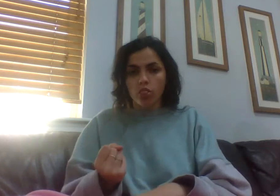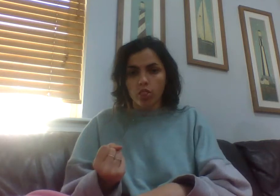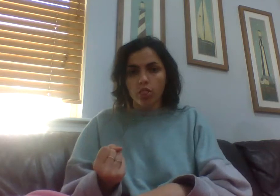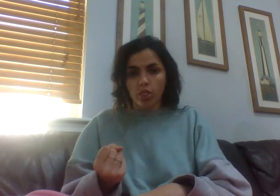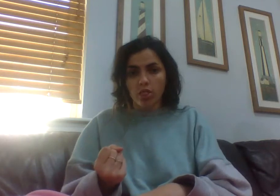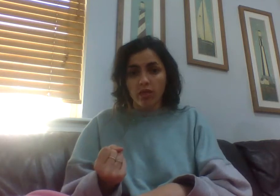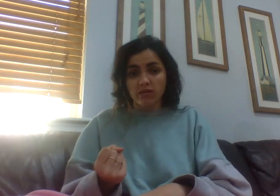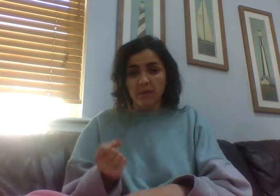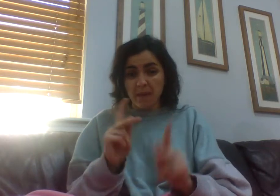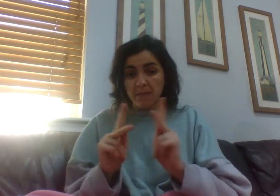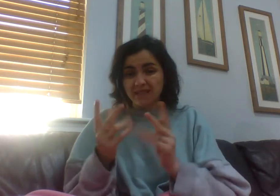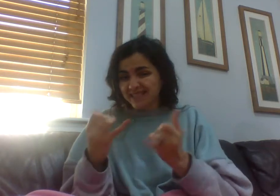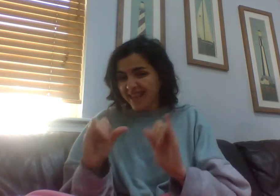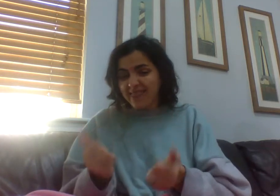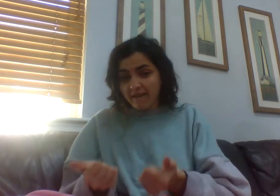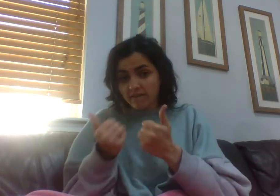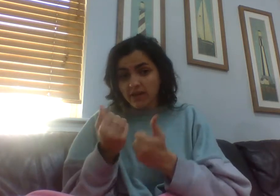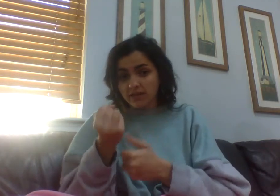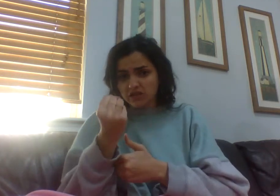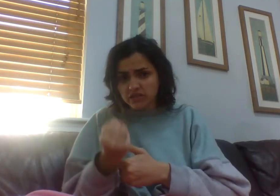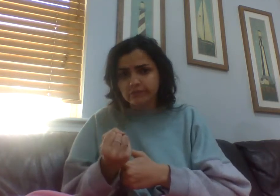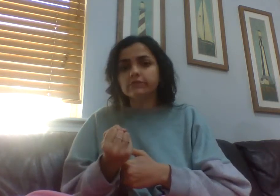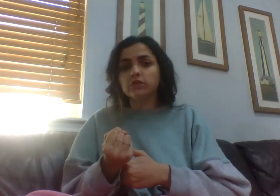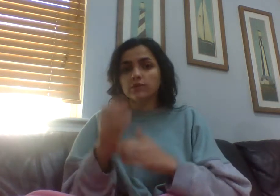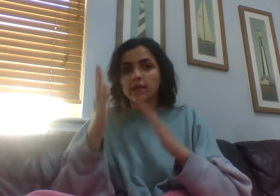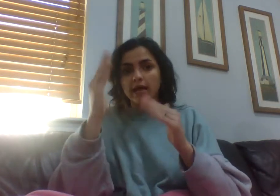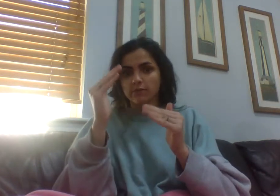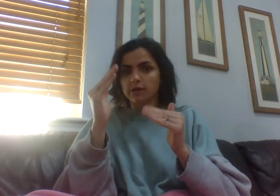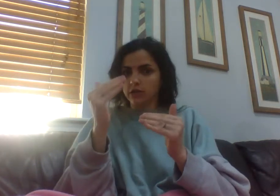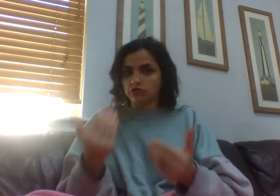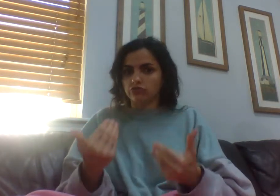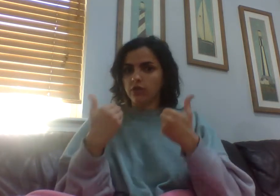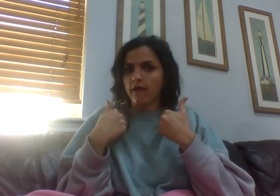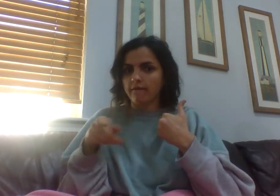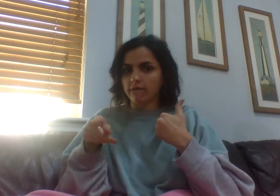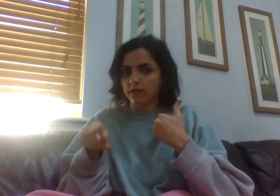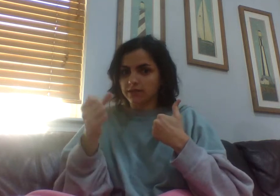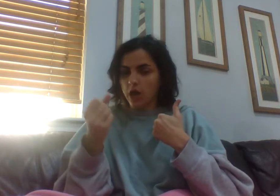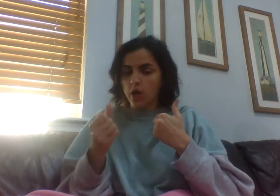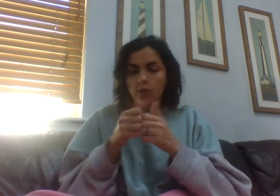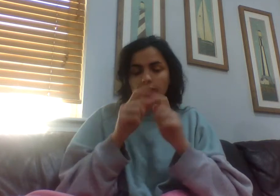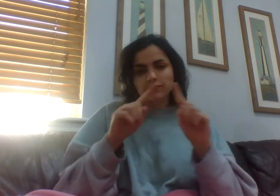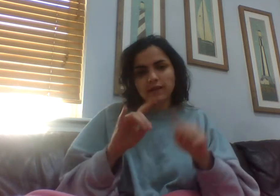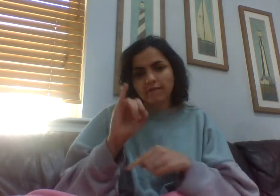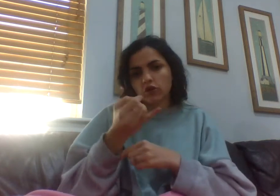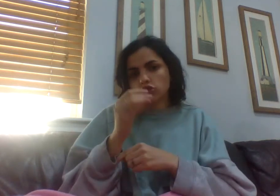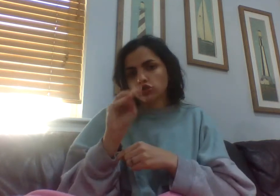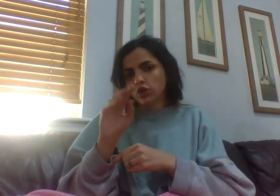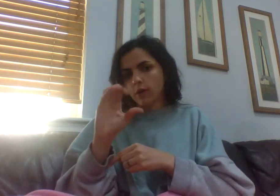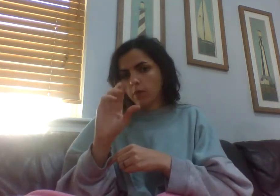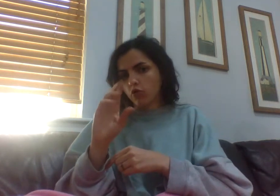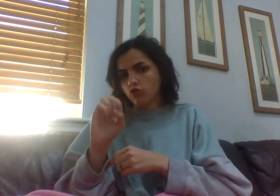in the South, and there was a certain expectation in the South with all the different Jim Crow laws. In fact, by the 1920s, there